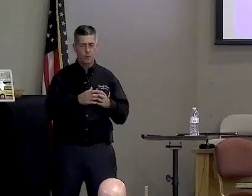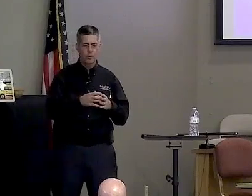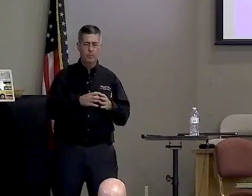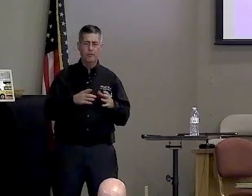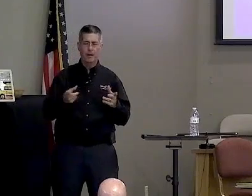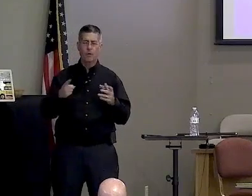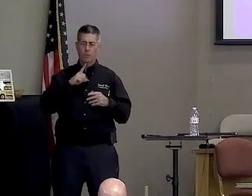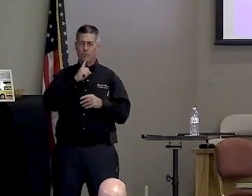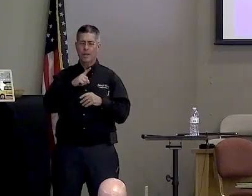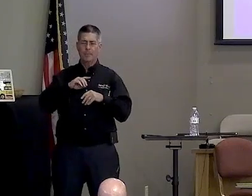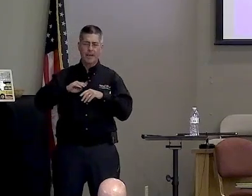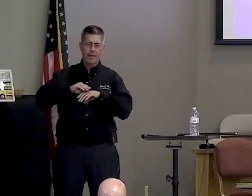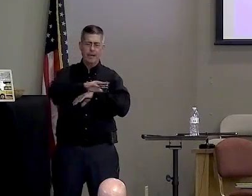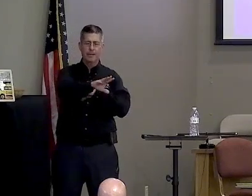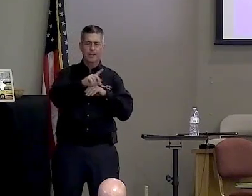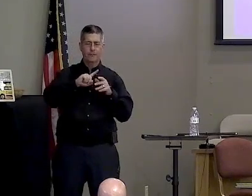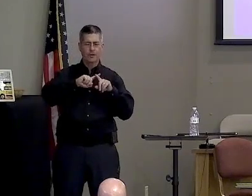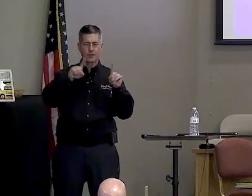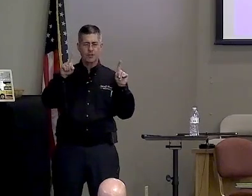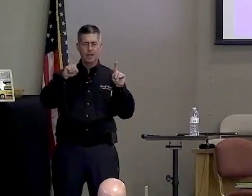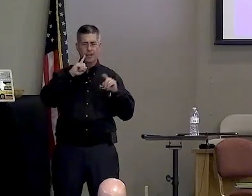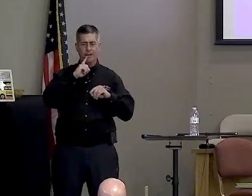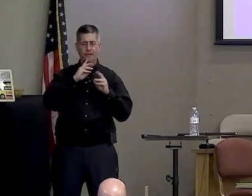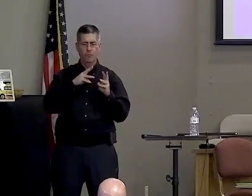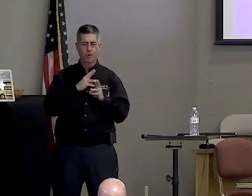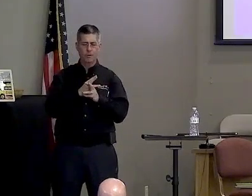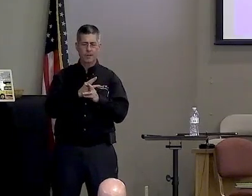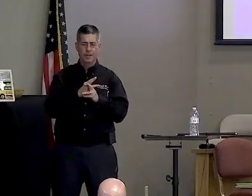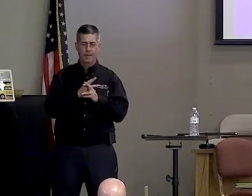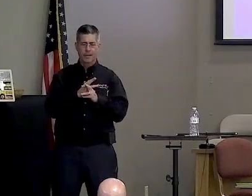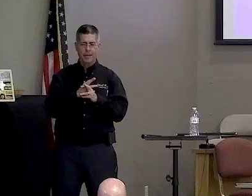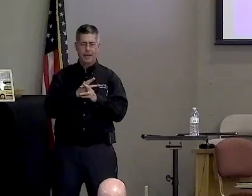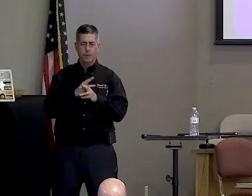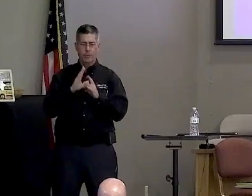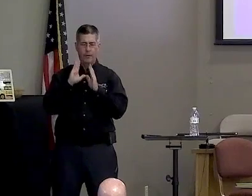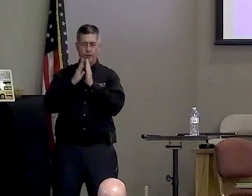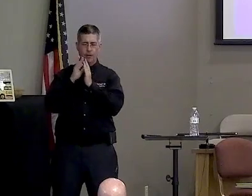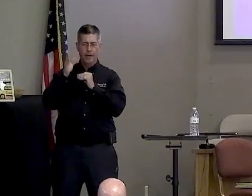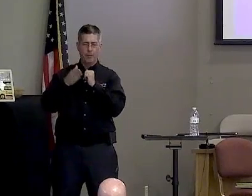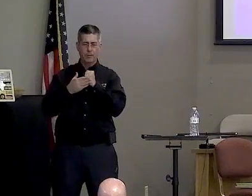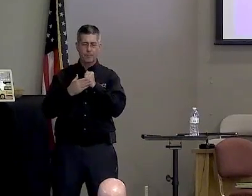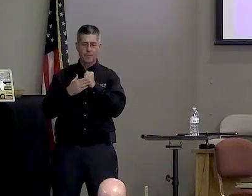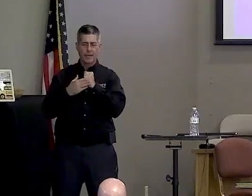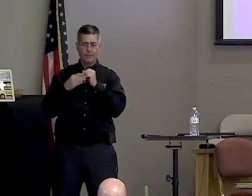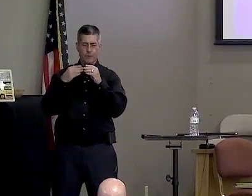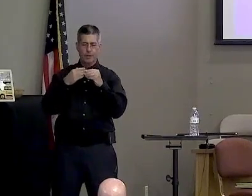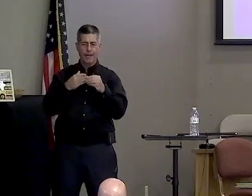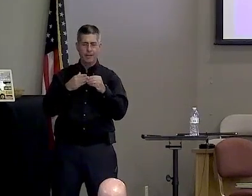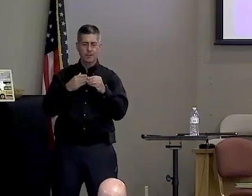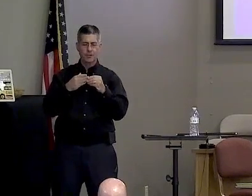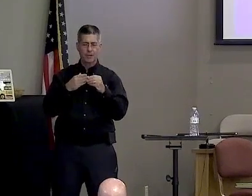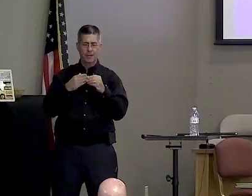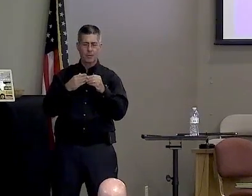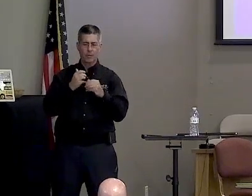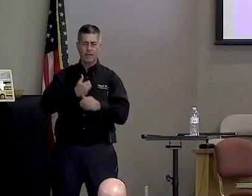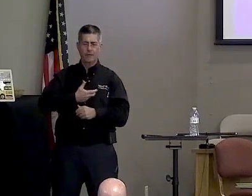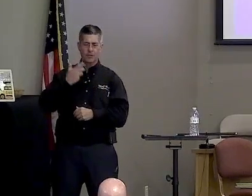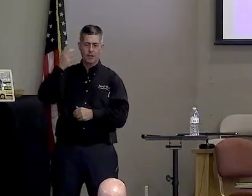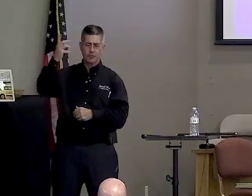group, that we will really make a difference in the deaf world. And we pray for your help and for your guidance. For we give ourselves to